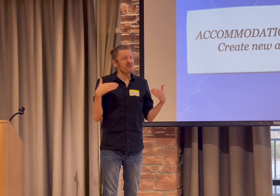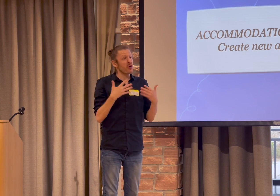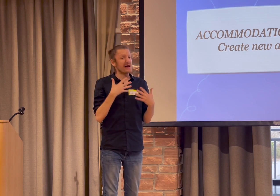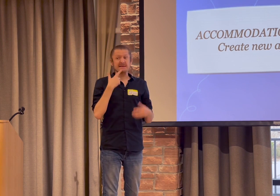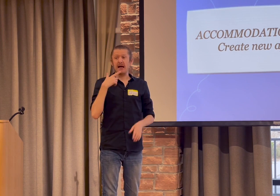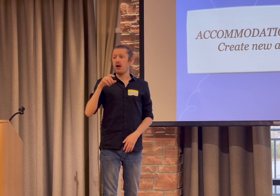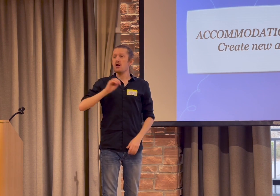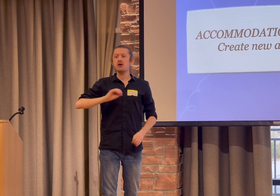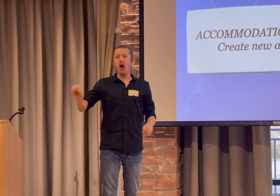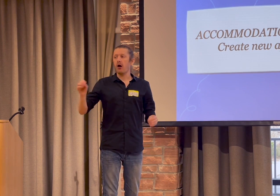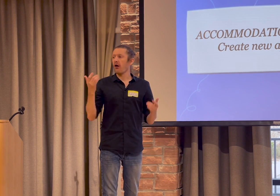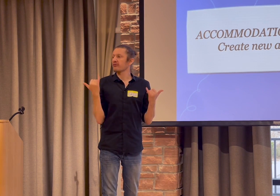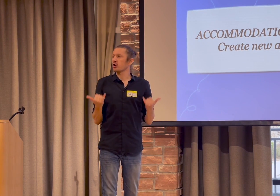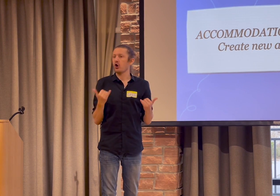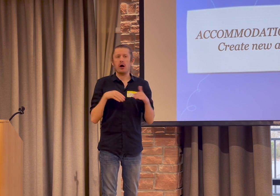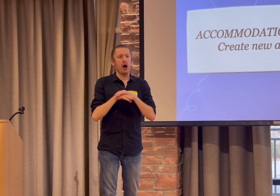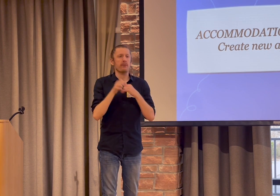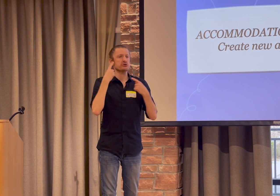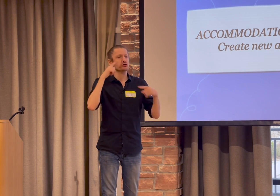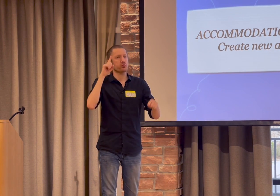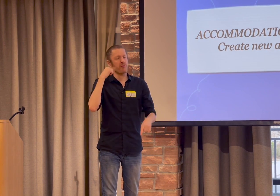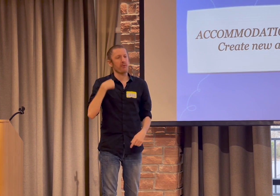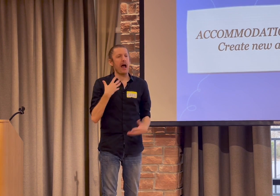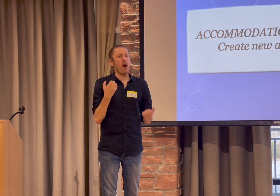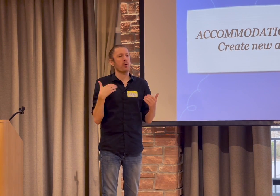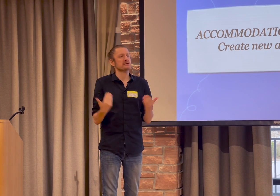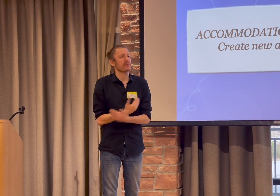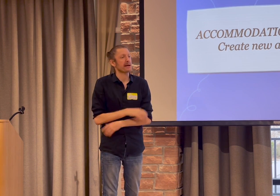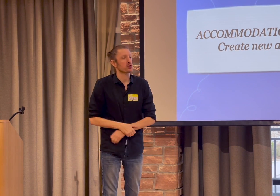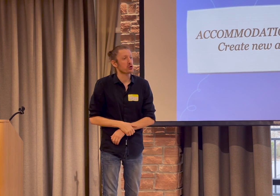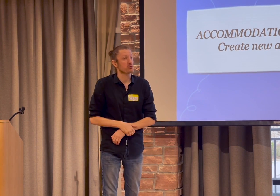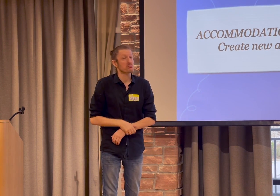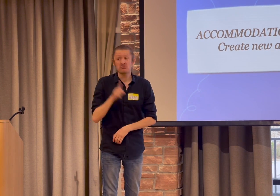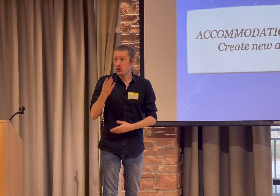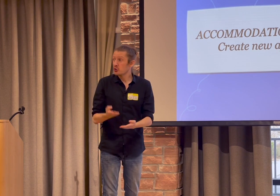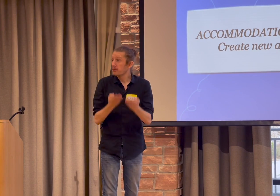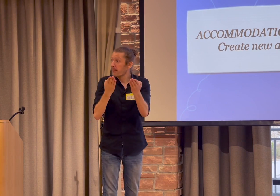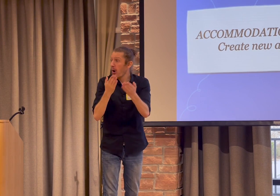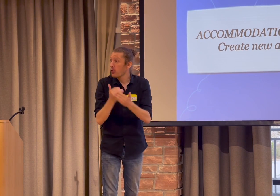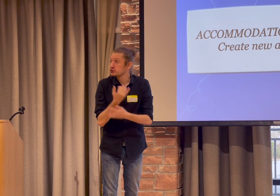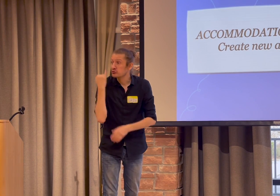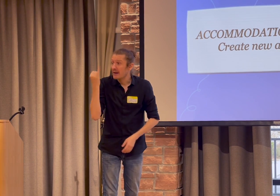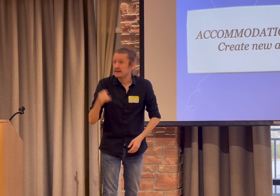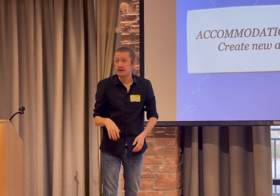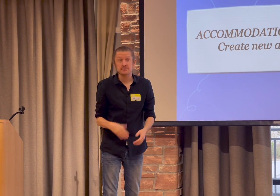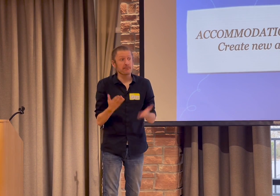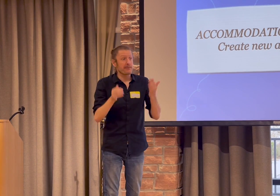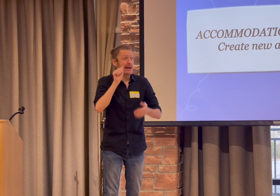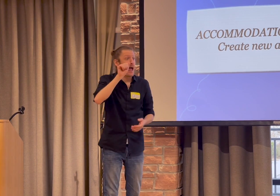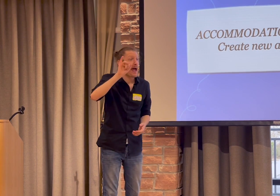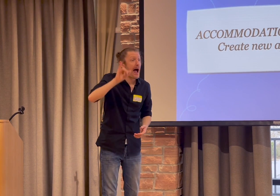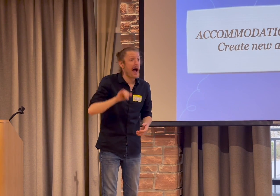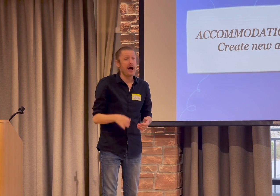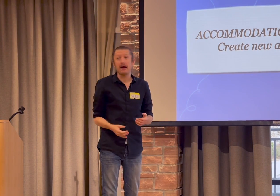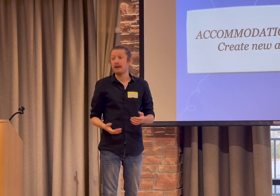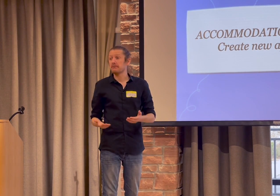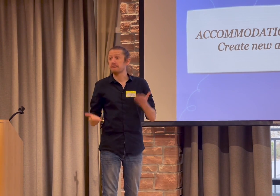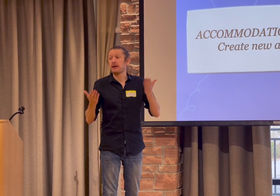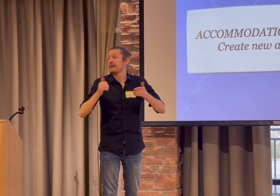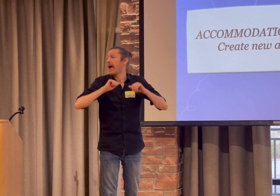You can also create new approaches. Don't be afraid to say, none of the current accommodations are working for me, let's